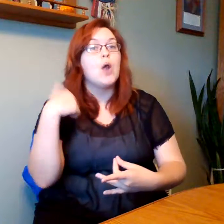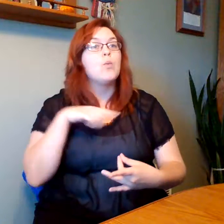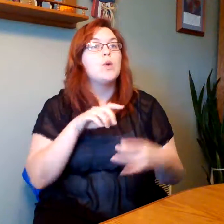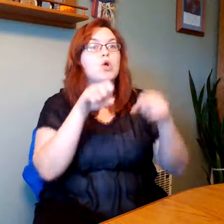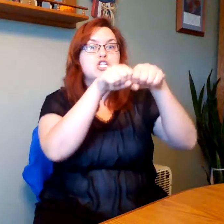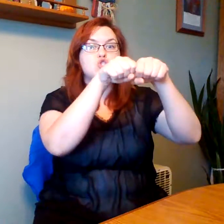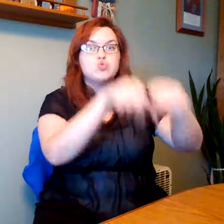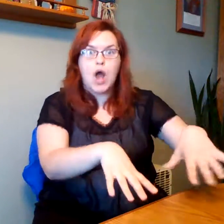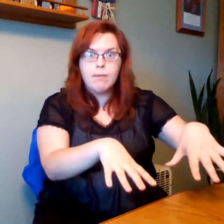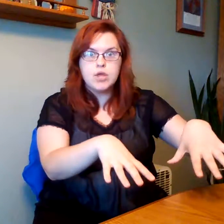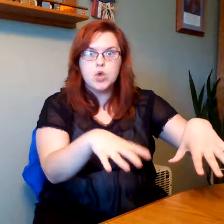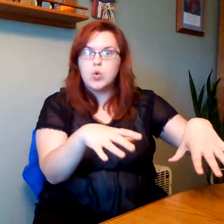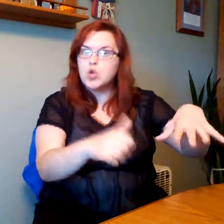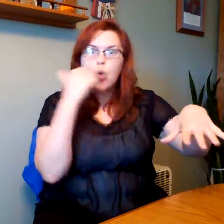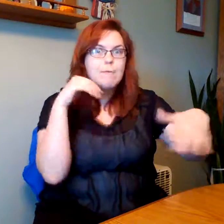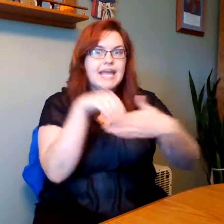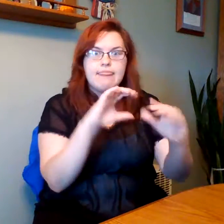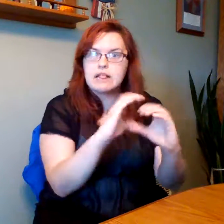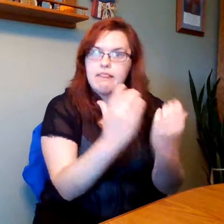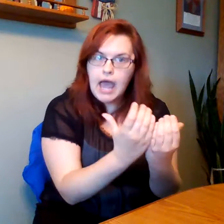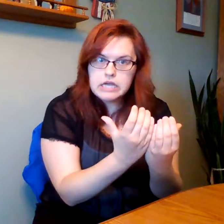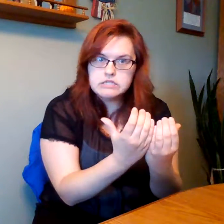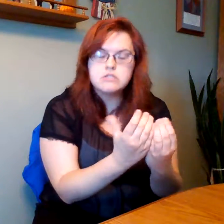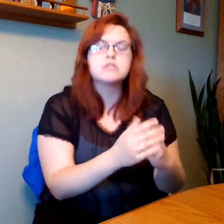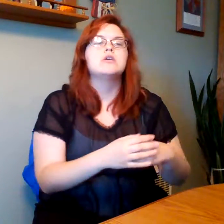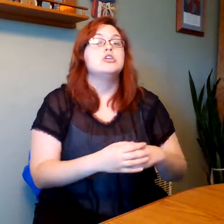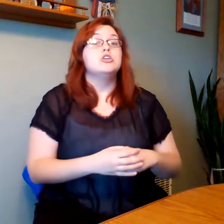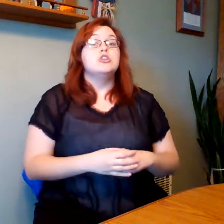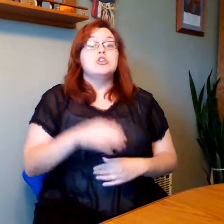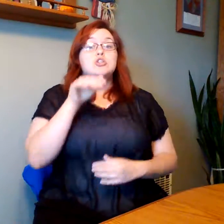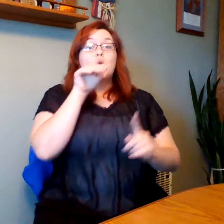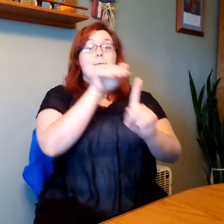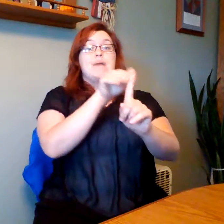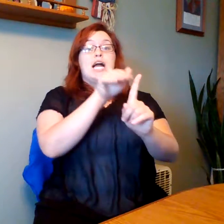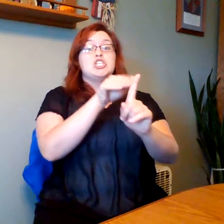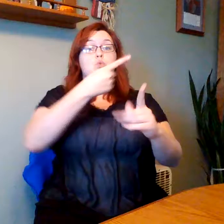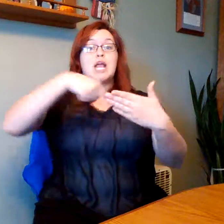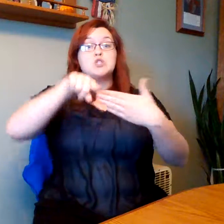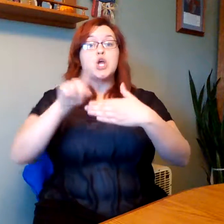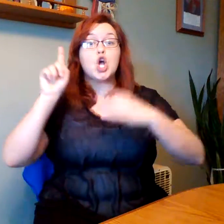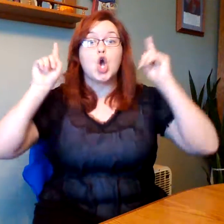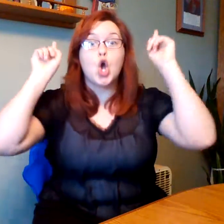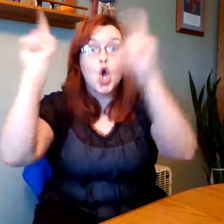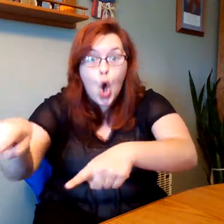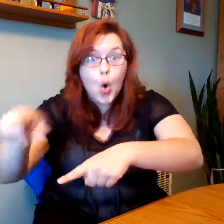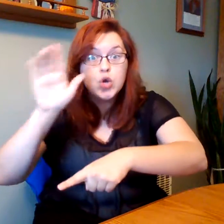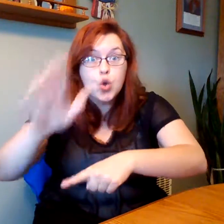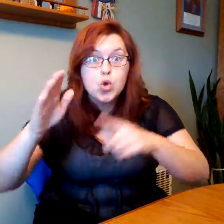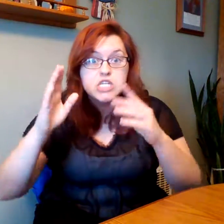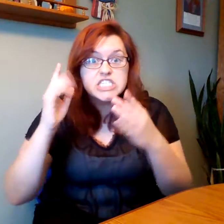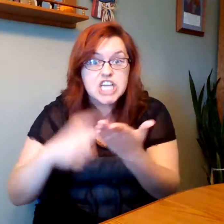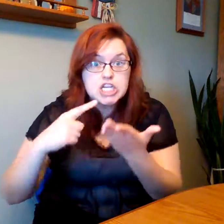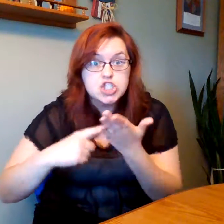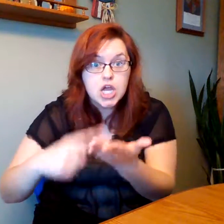is. So beginning next week, go to the discussion section that you're enrolled in or you're waitlisted for. We'll see what we can do for